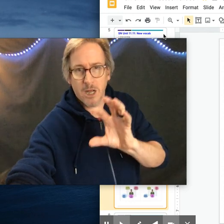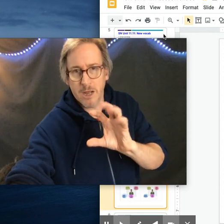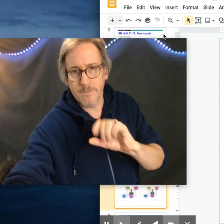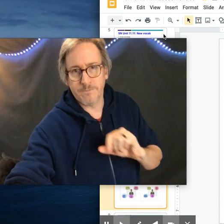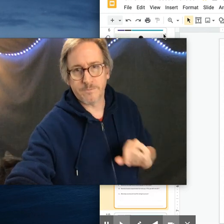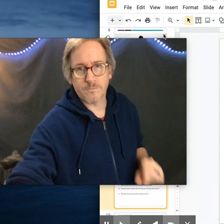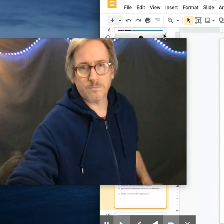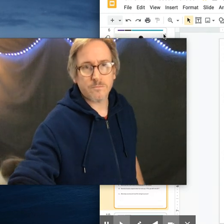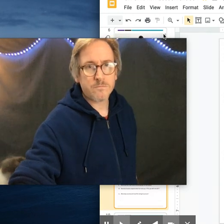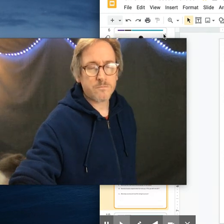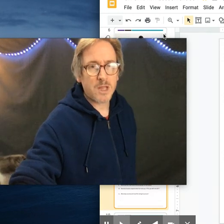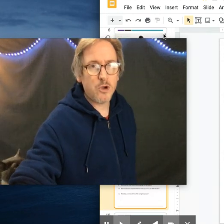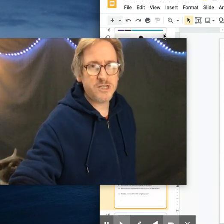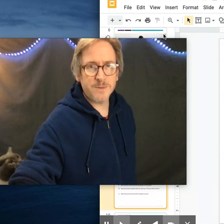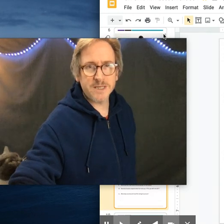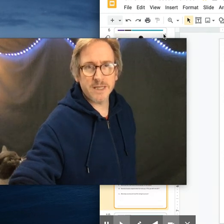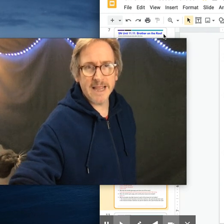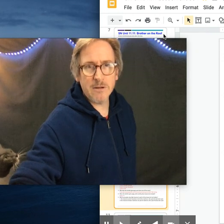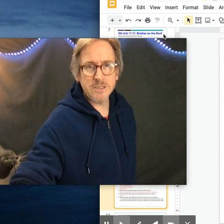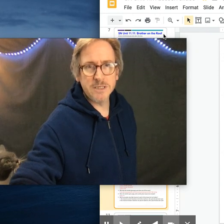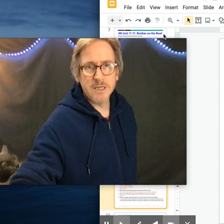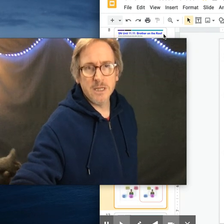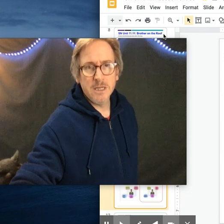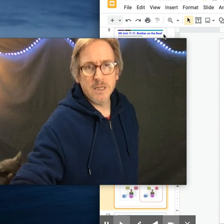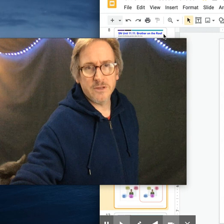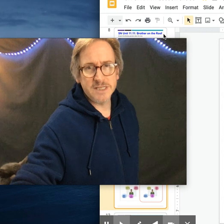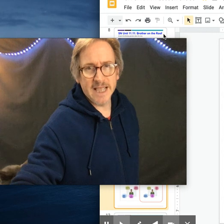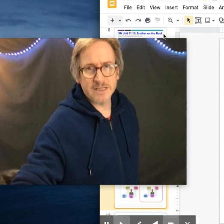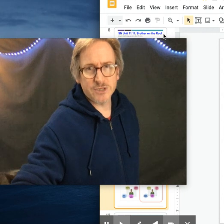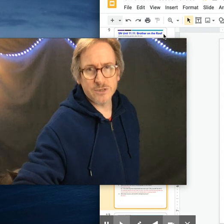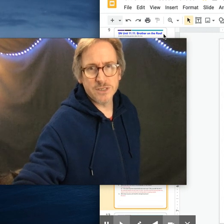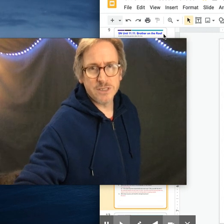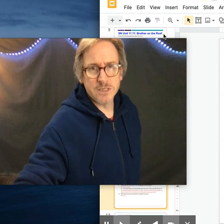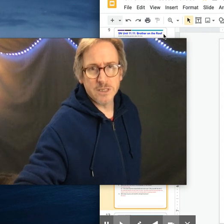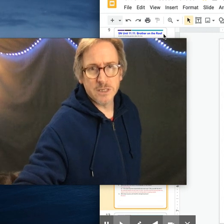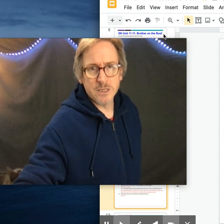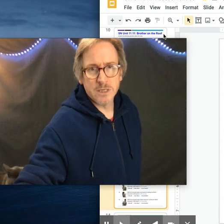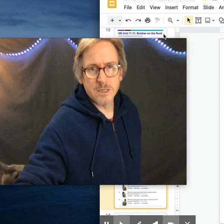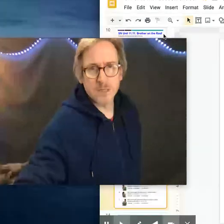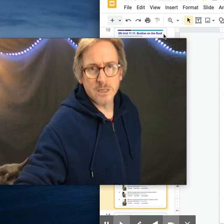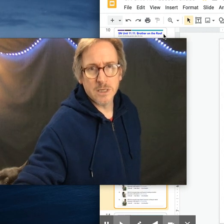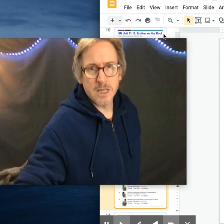information. Question about the layout. There's the answers.